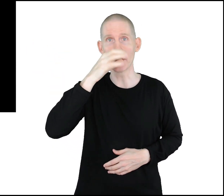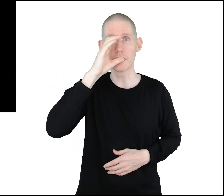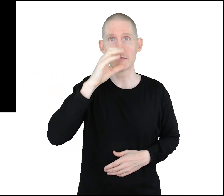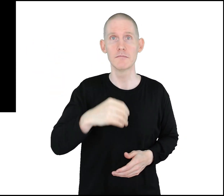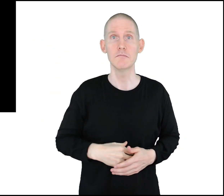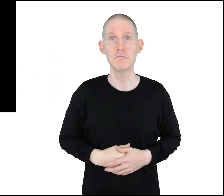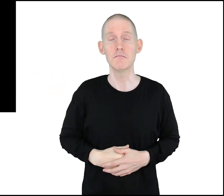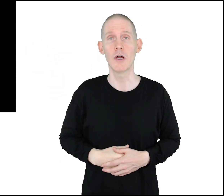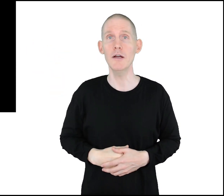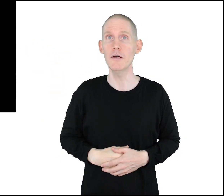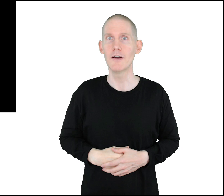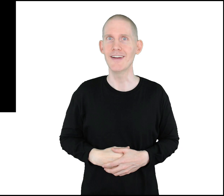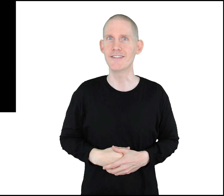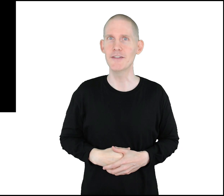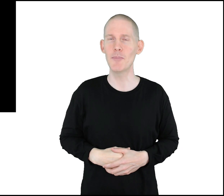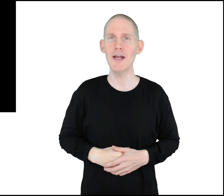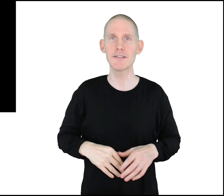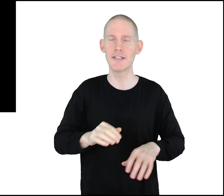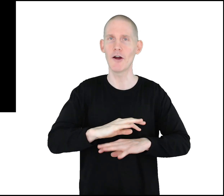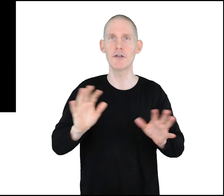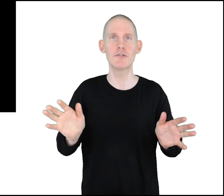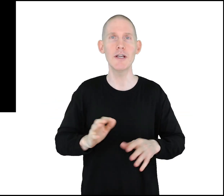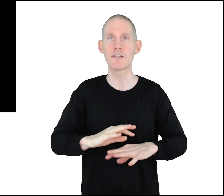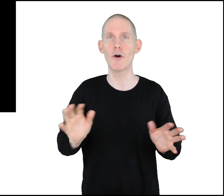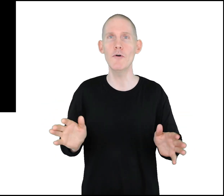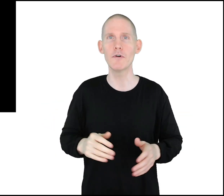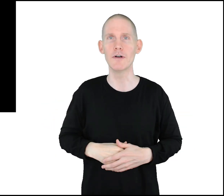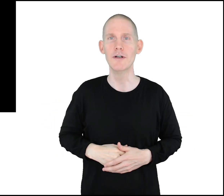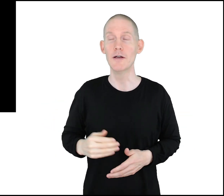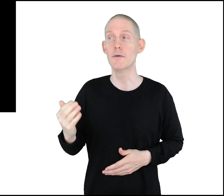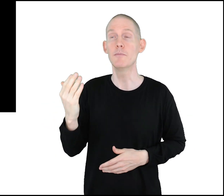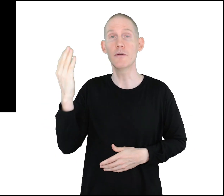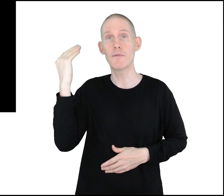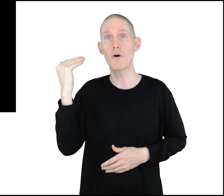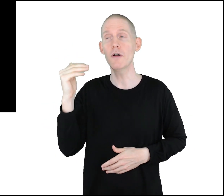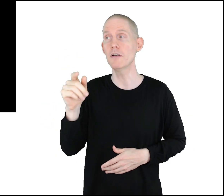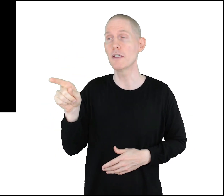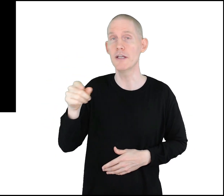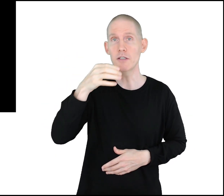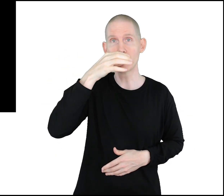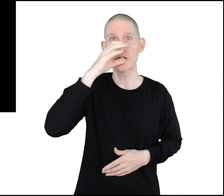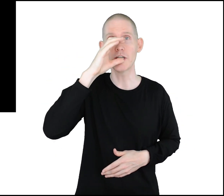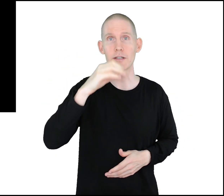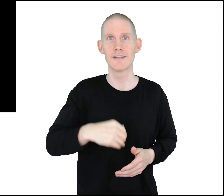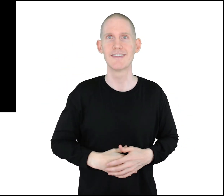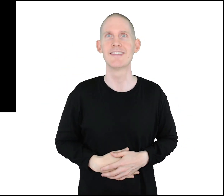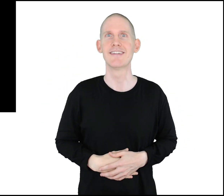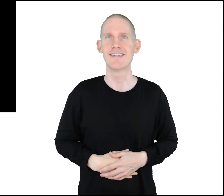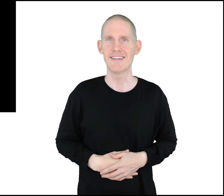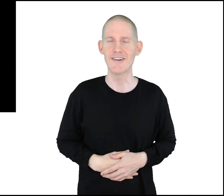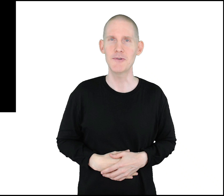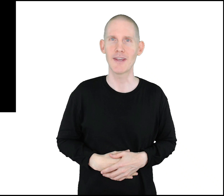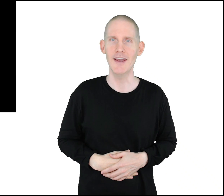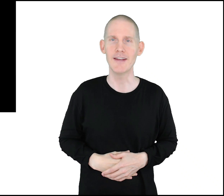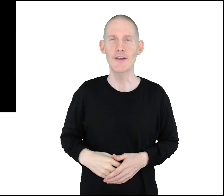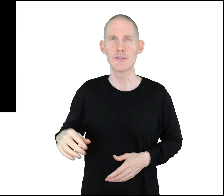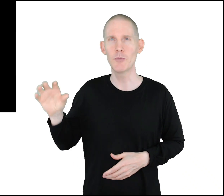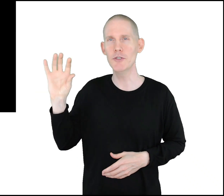drink, it's in the past, he already drank, it's over. Before he drink. Okay, so when you